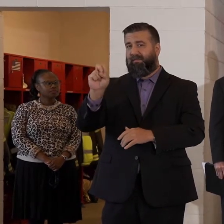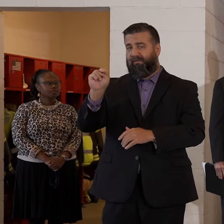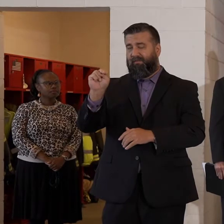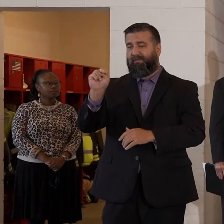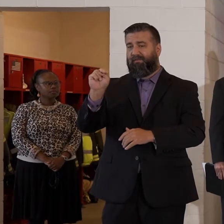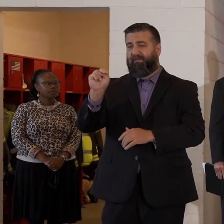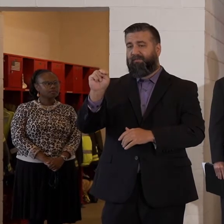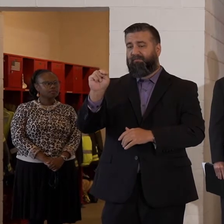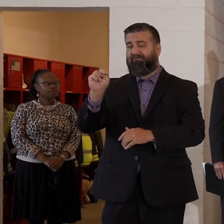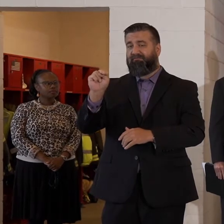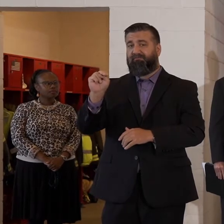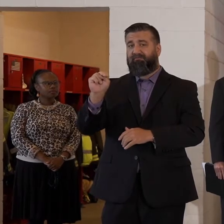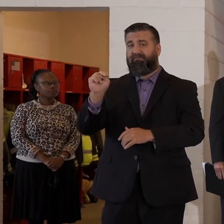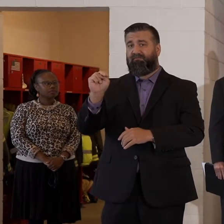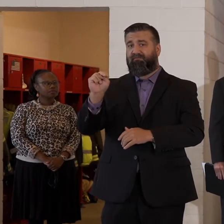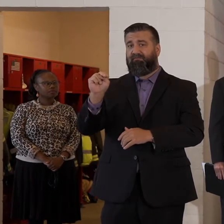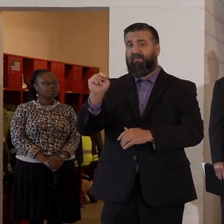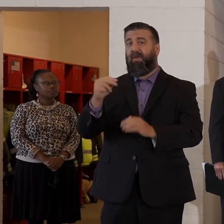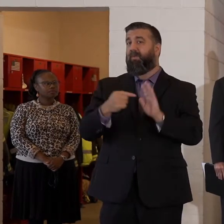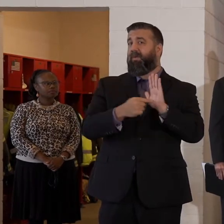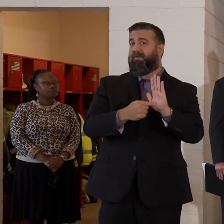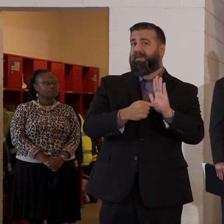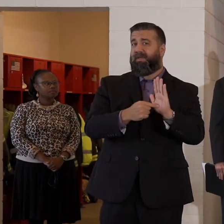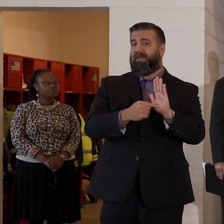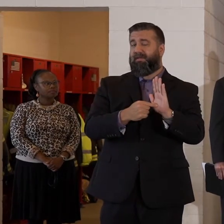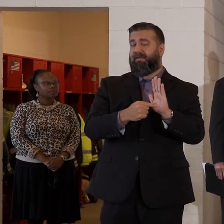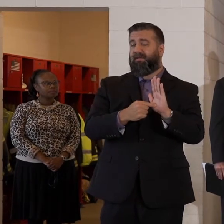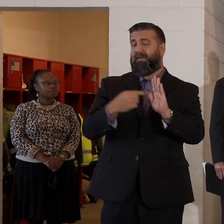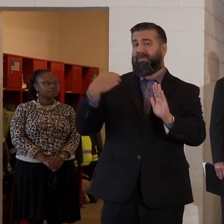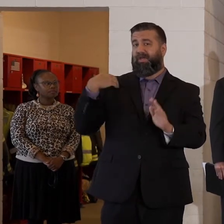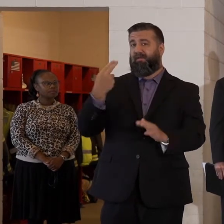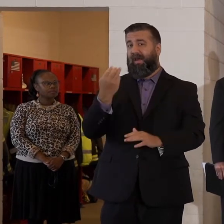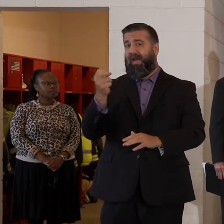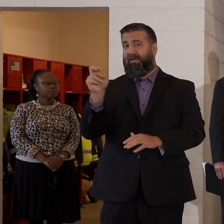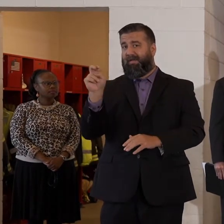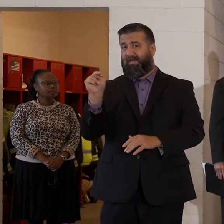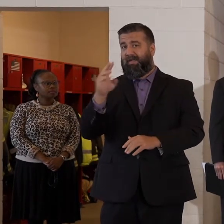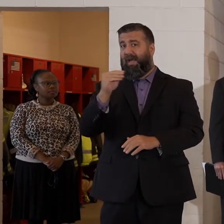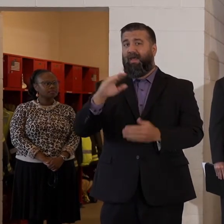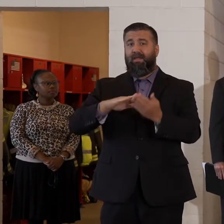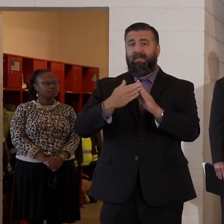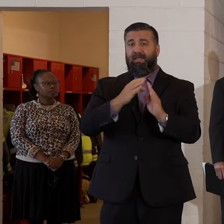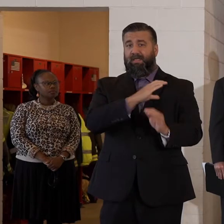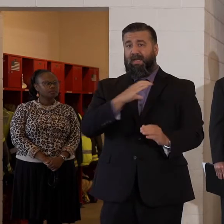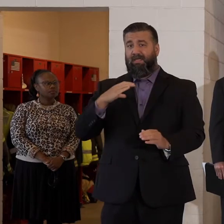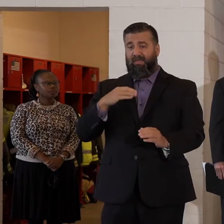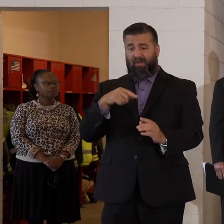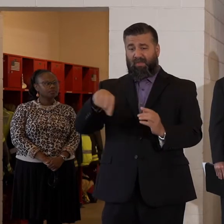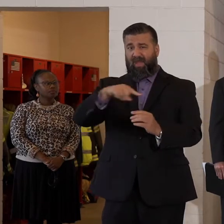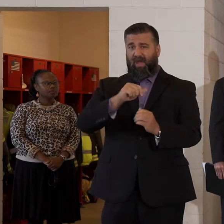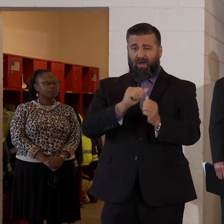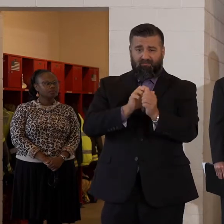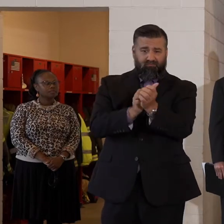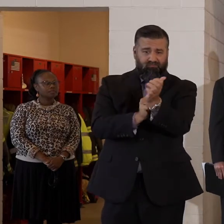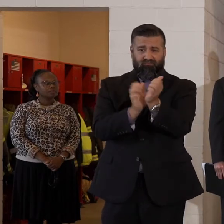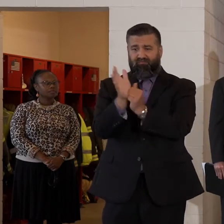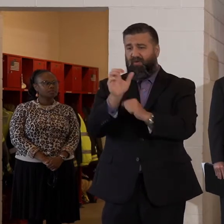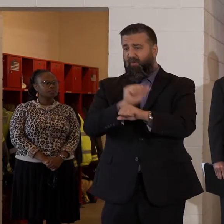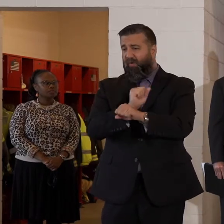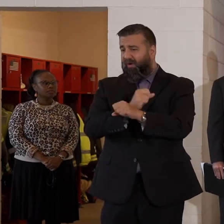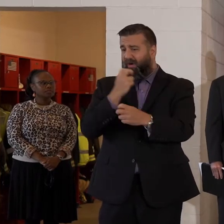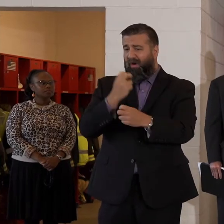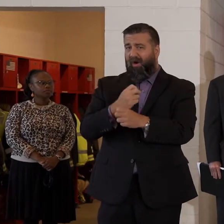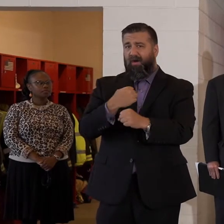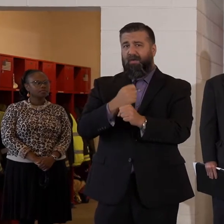City Council and Chief Hampton, who have worked diligently in this community to